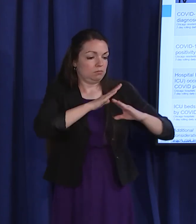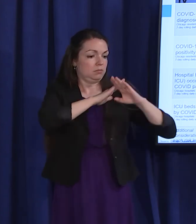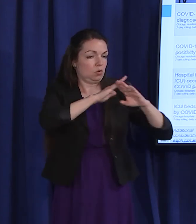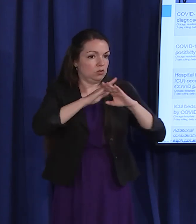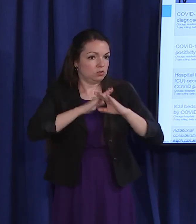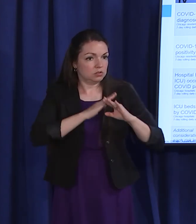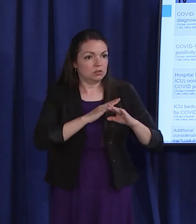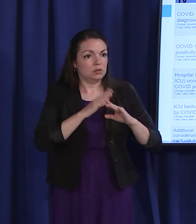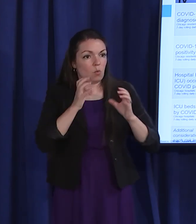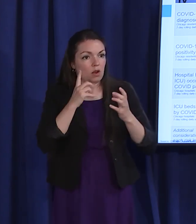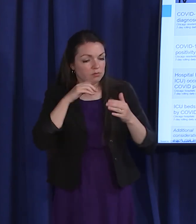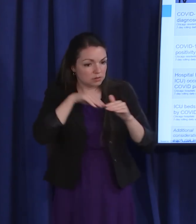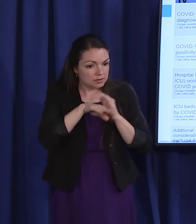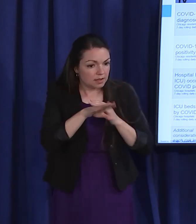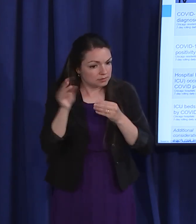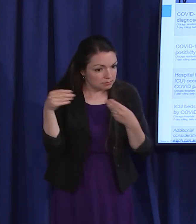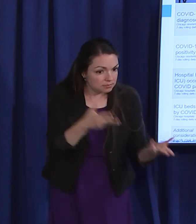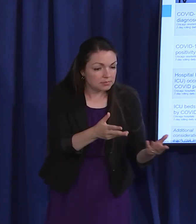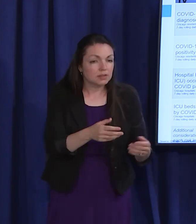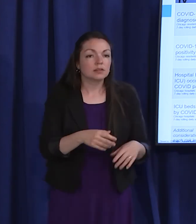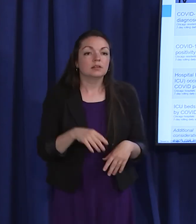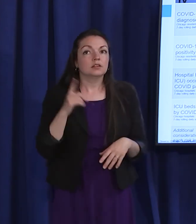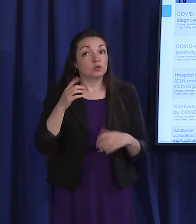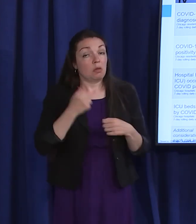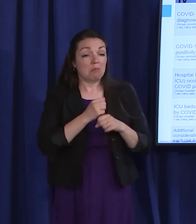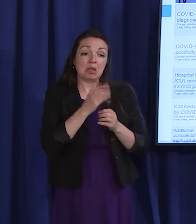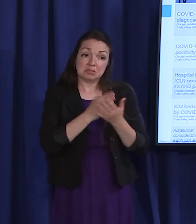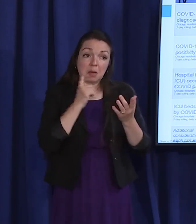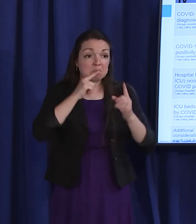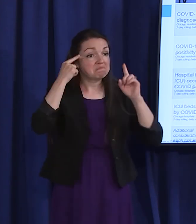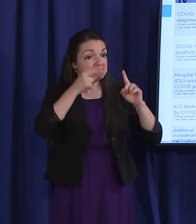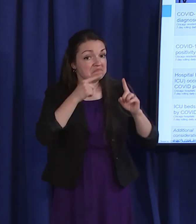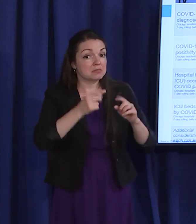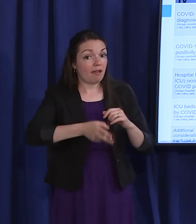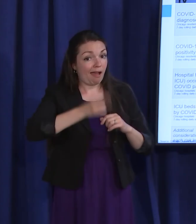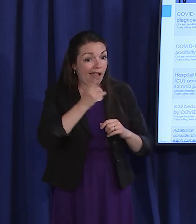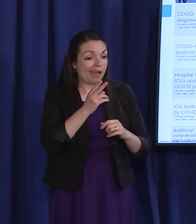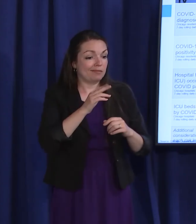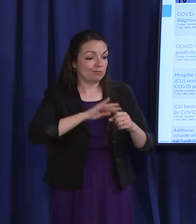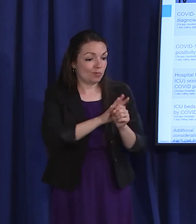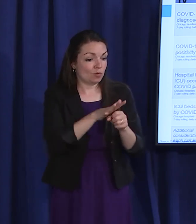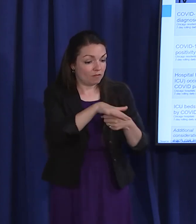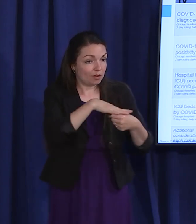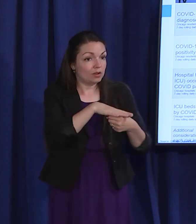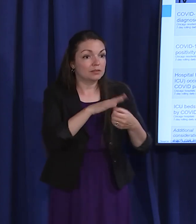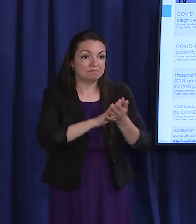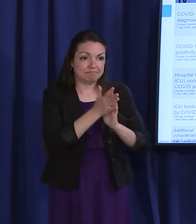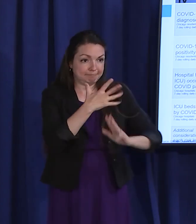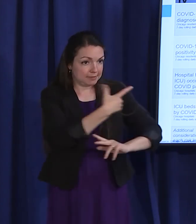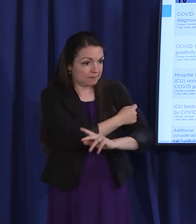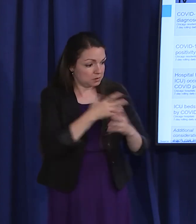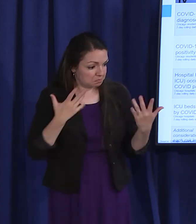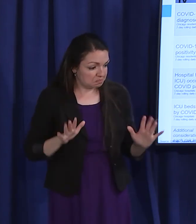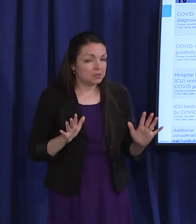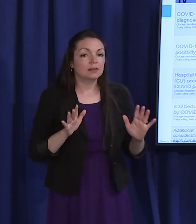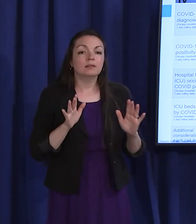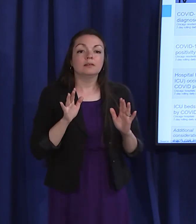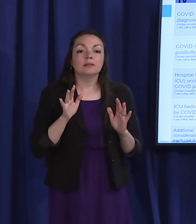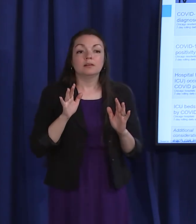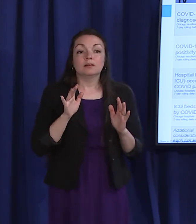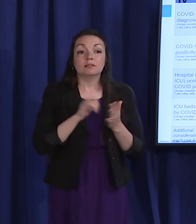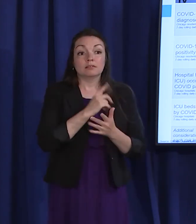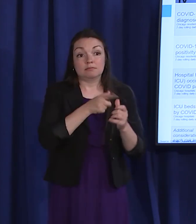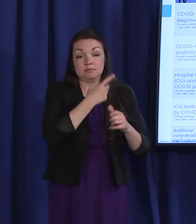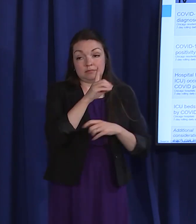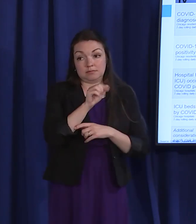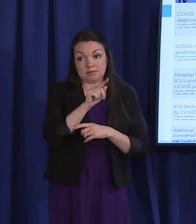of making sure people who lived in what we would call a high COVID vulnerability index got vaccinated. And so after that first data, we worked, you know, with the